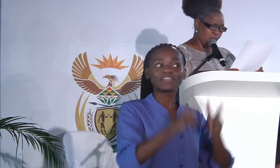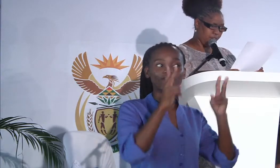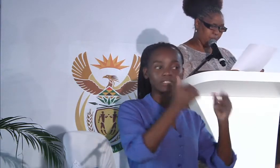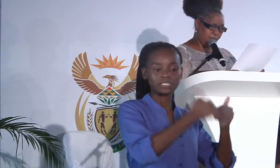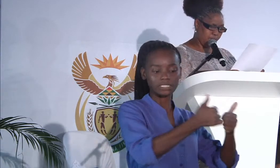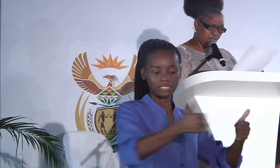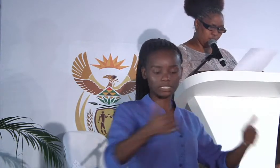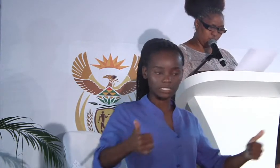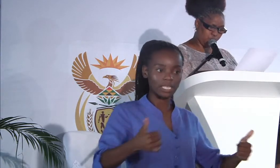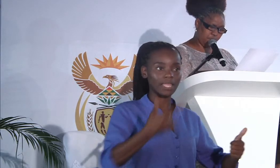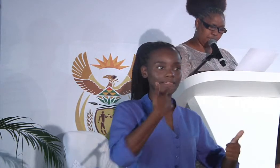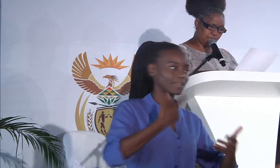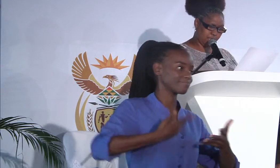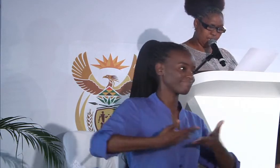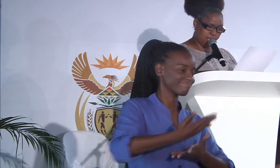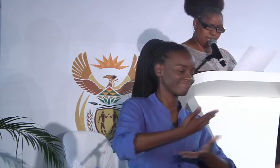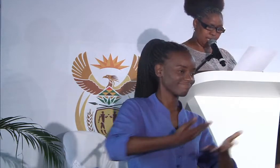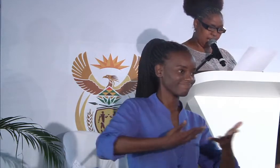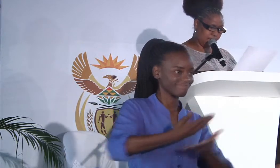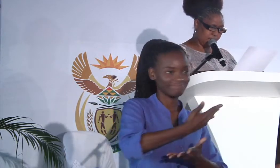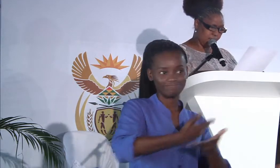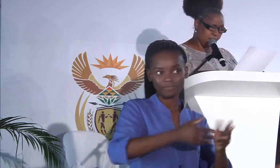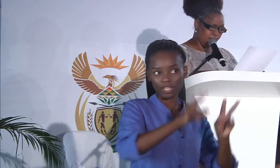for the many issues facing the